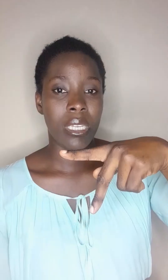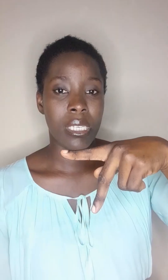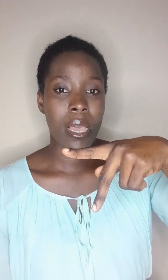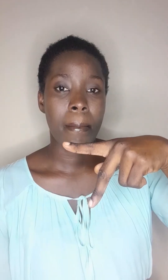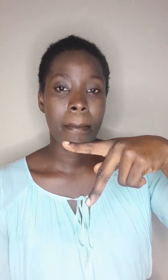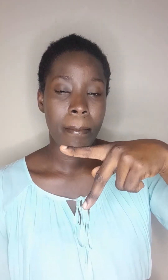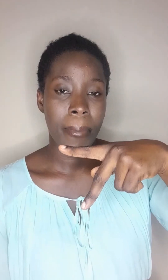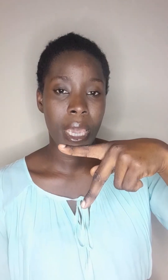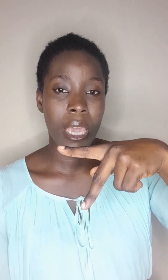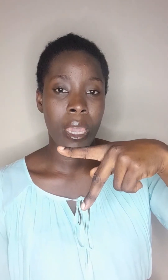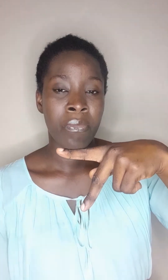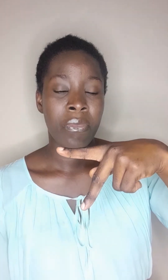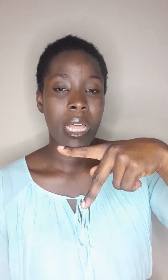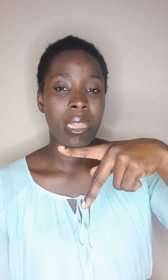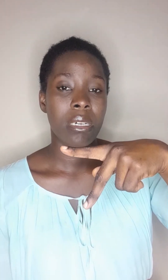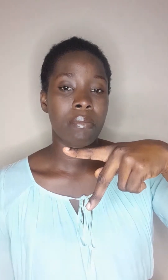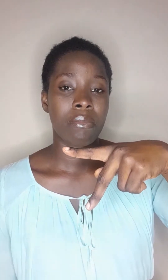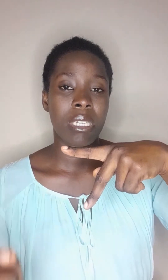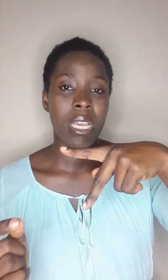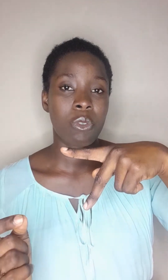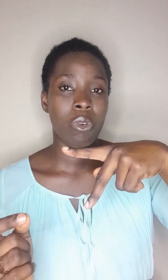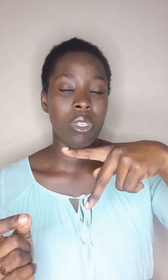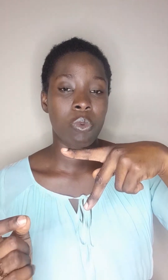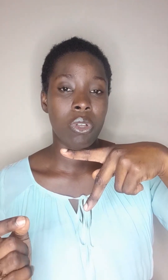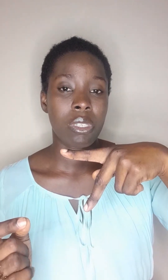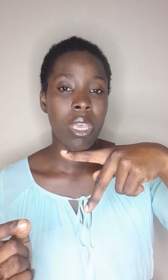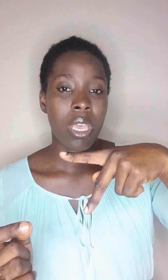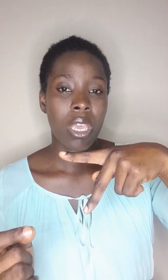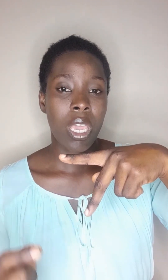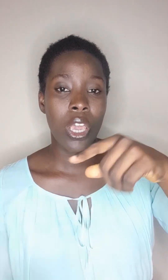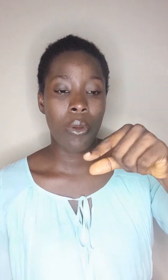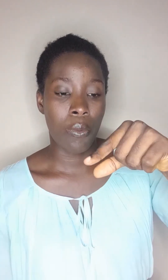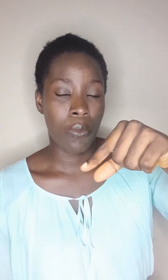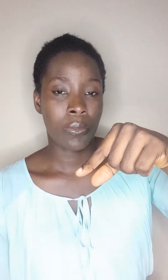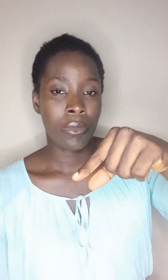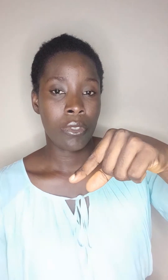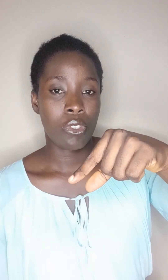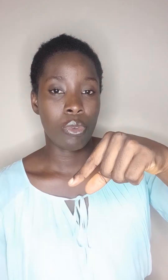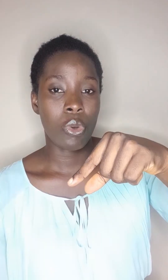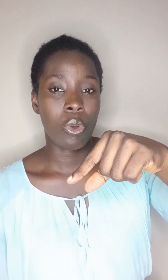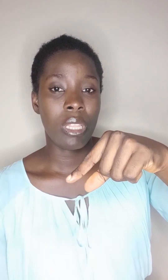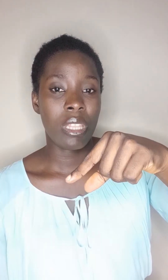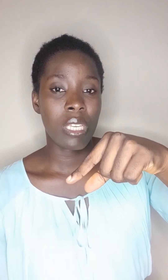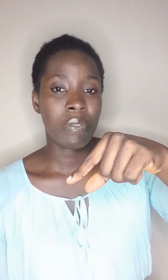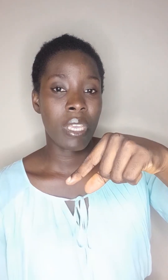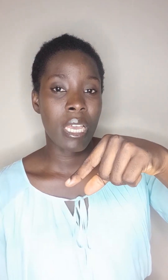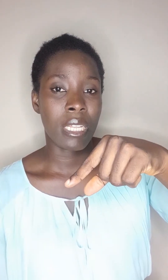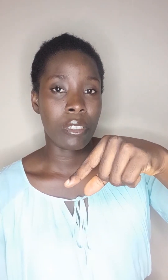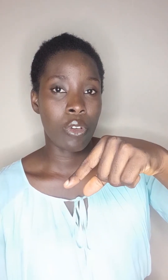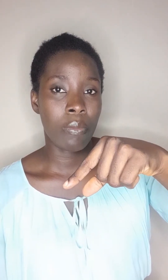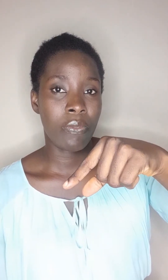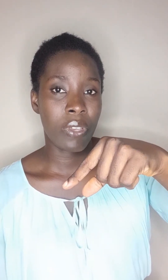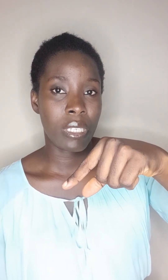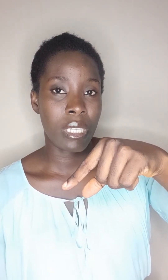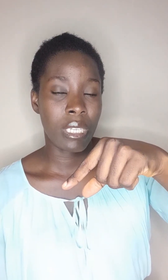letter P. And the next one is what? Q. So your index finger and the thumb facing